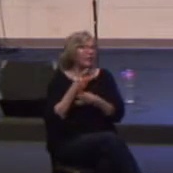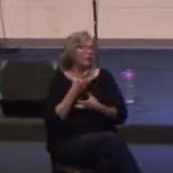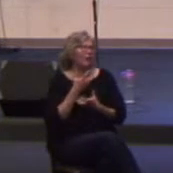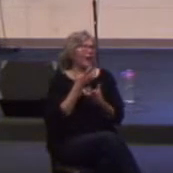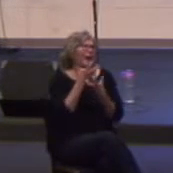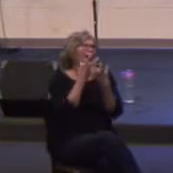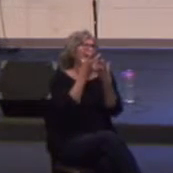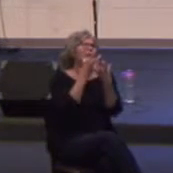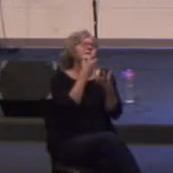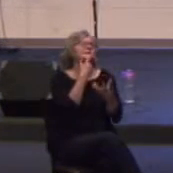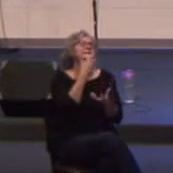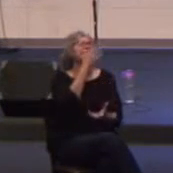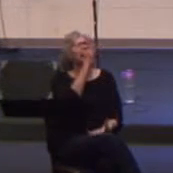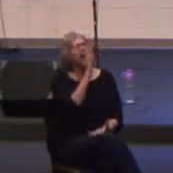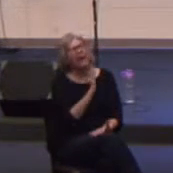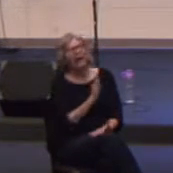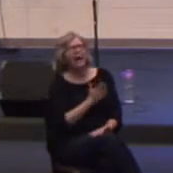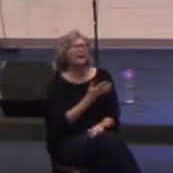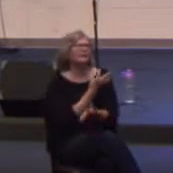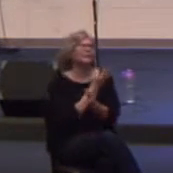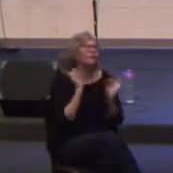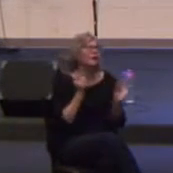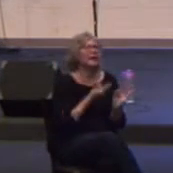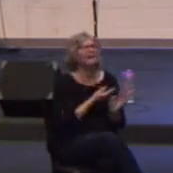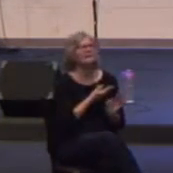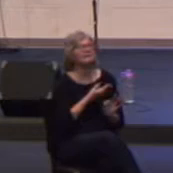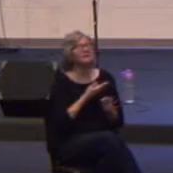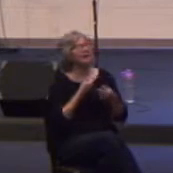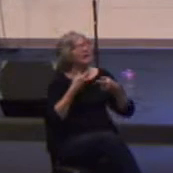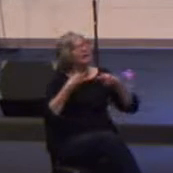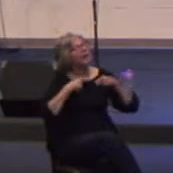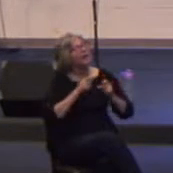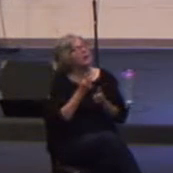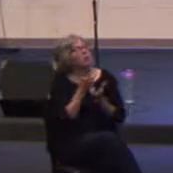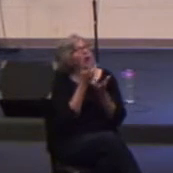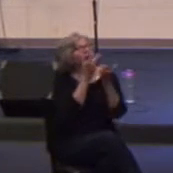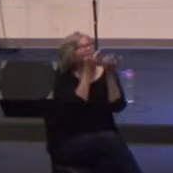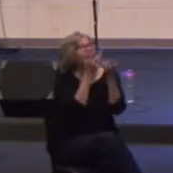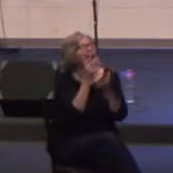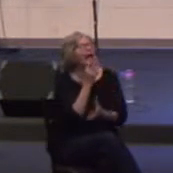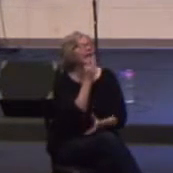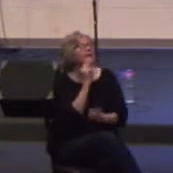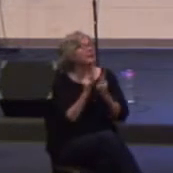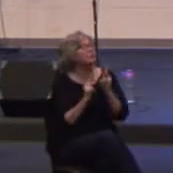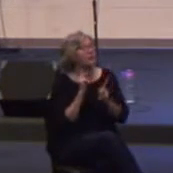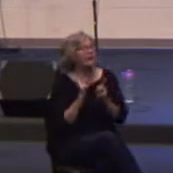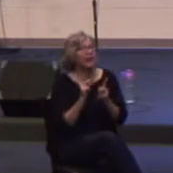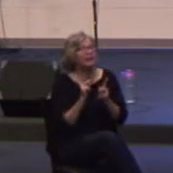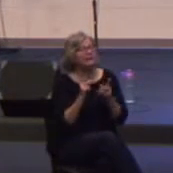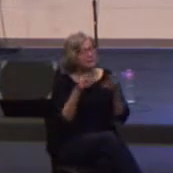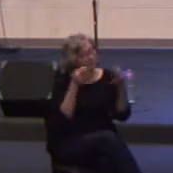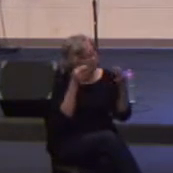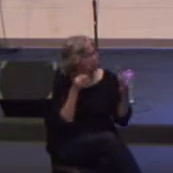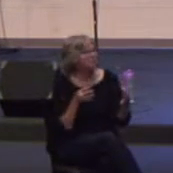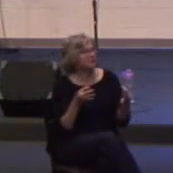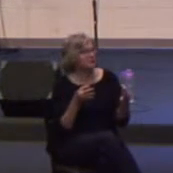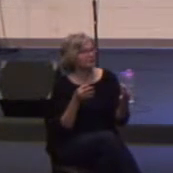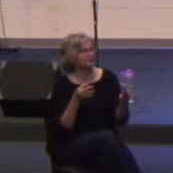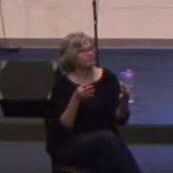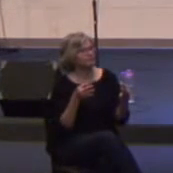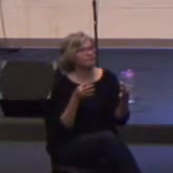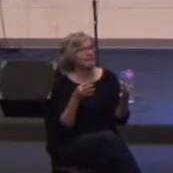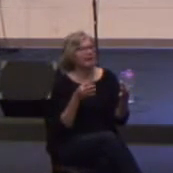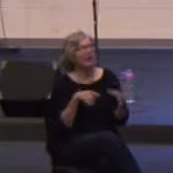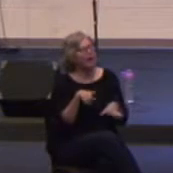to God and they said, God, would you free us? And in crying out, the Israelites made the critical choice. It's